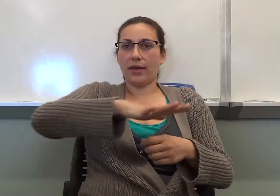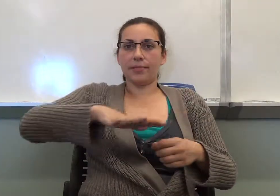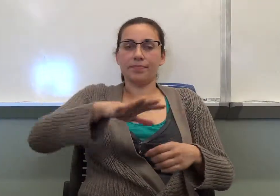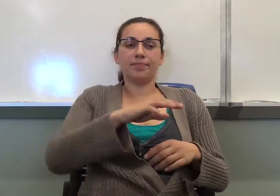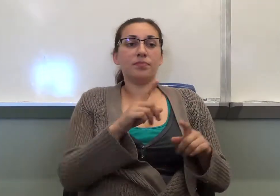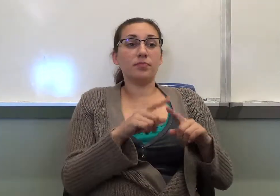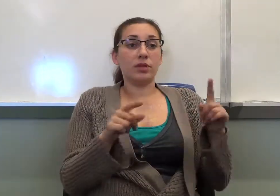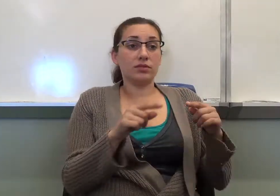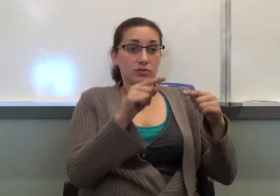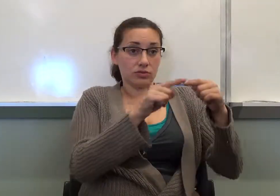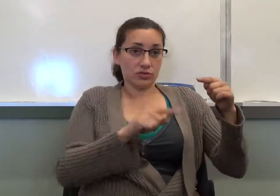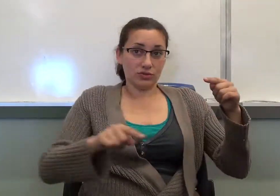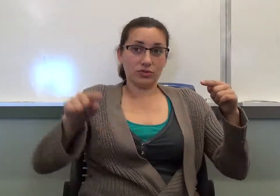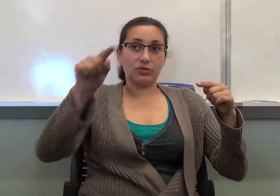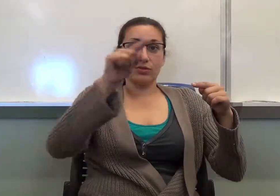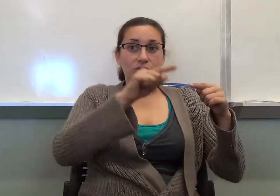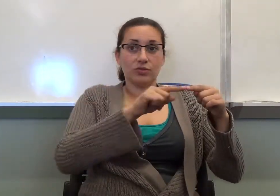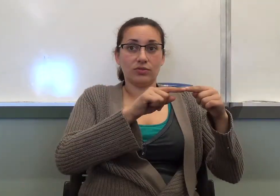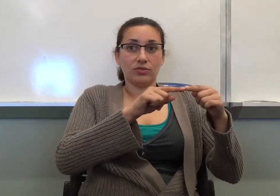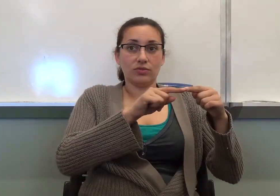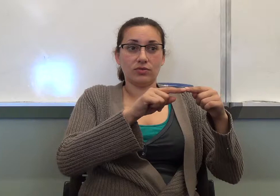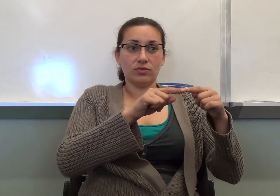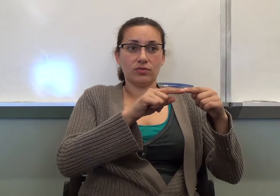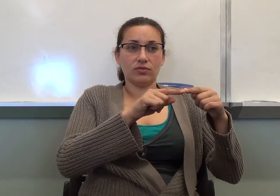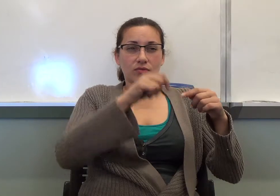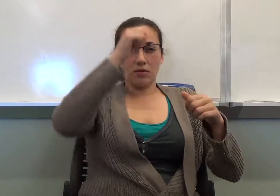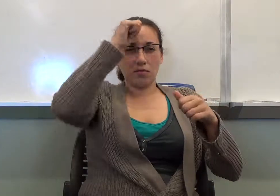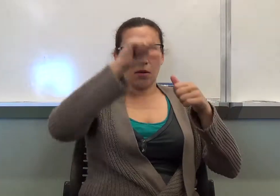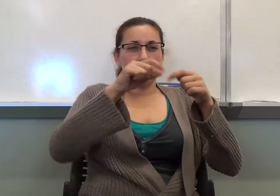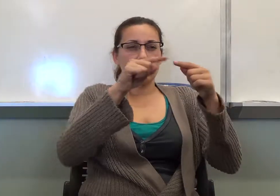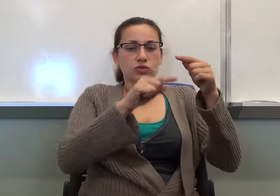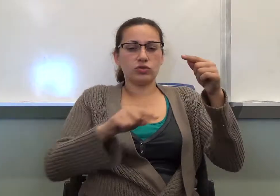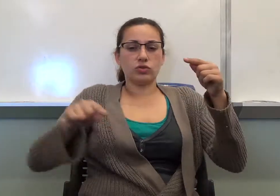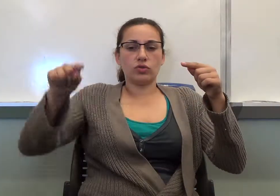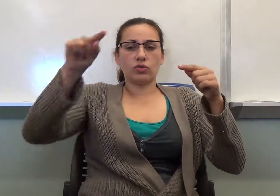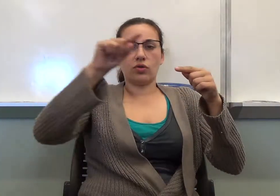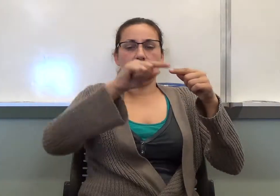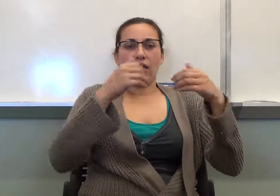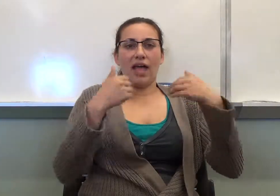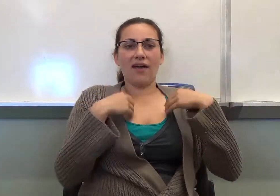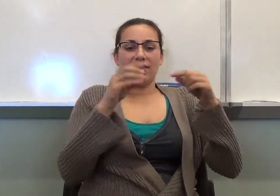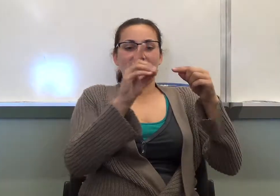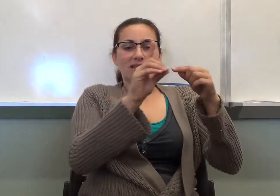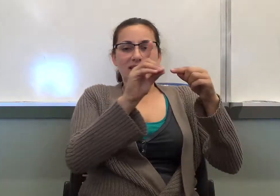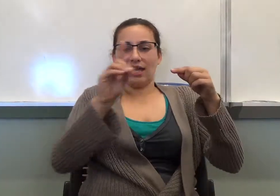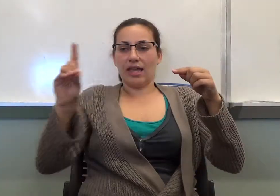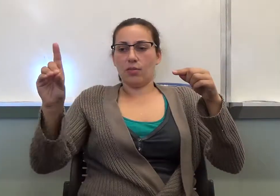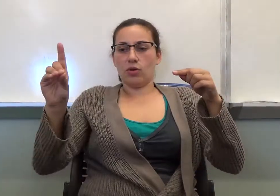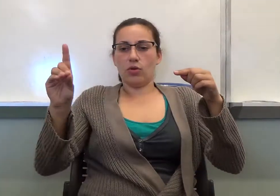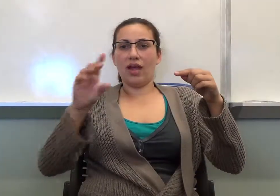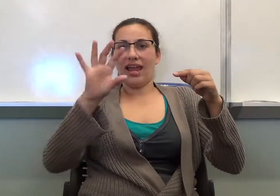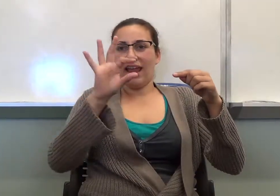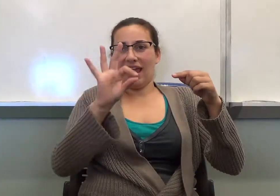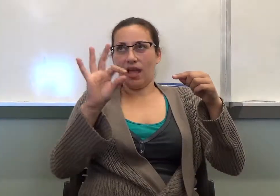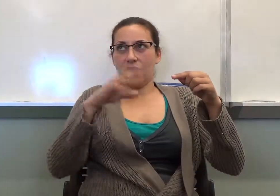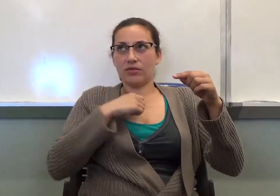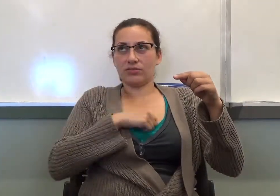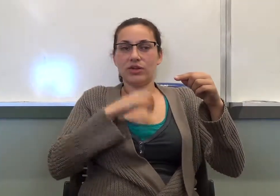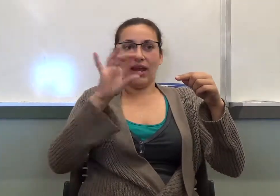had an 8-meter diameter. This was the diameter. Okay. If the diameter is equal to